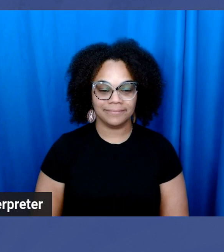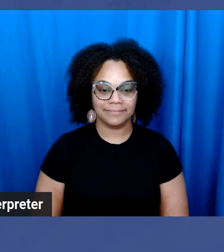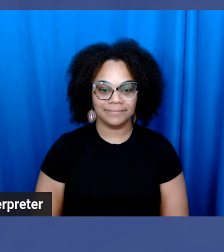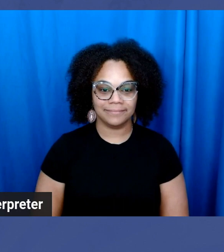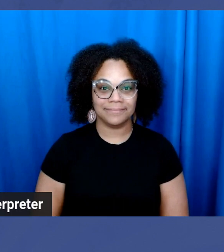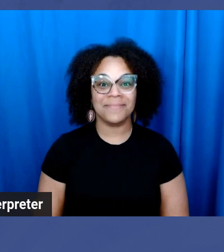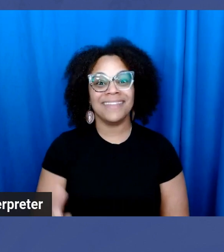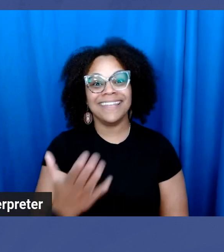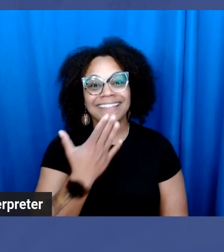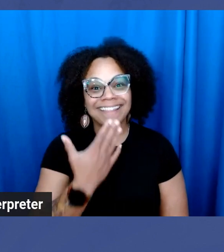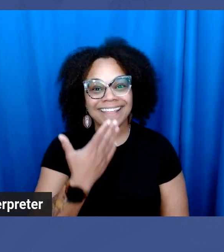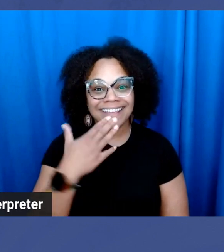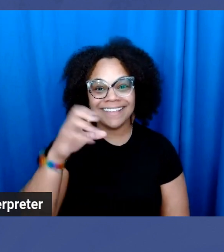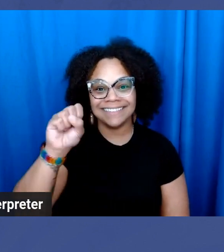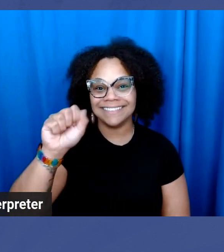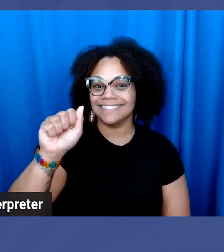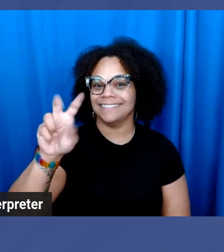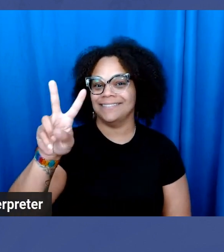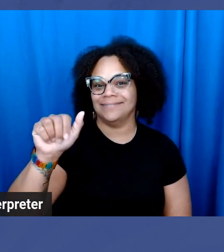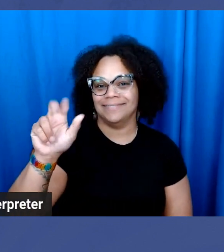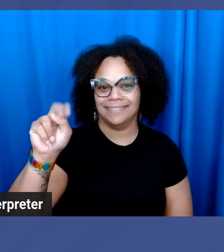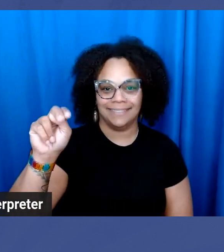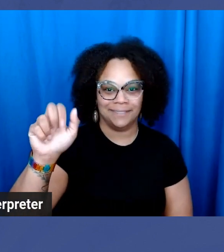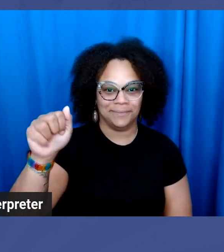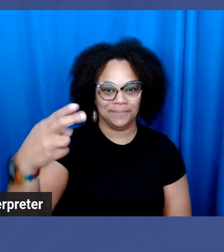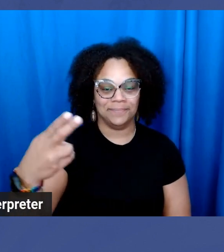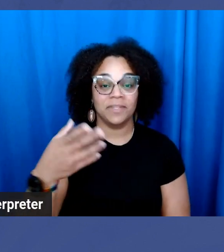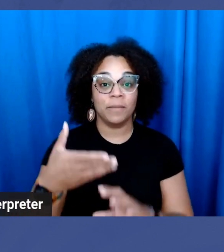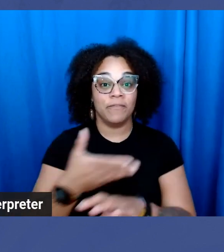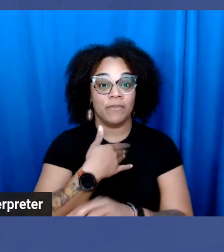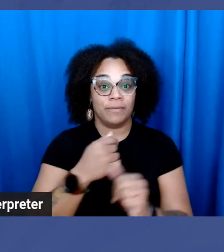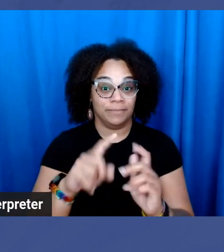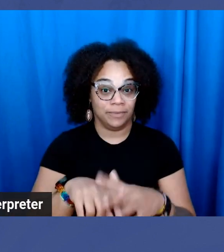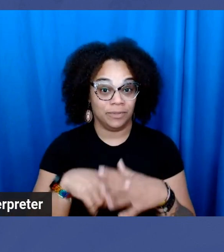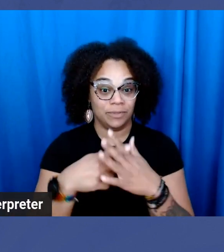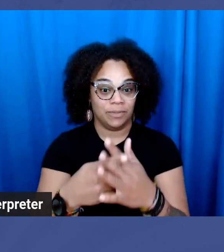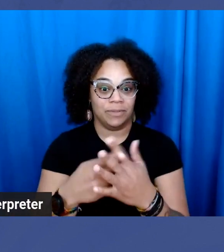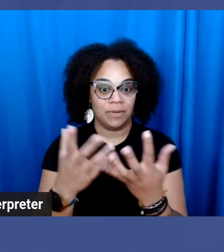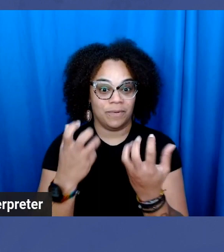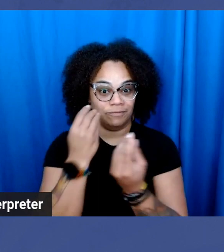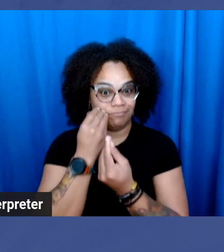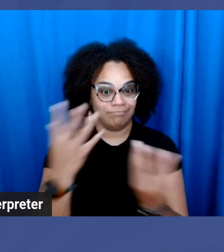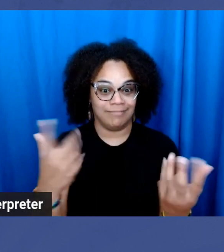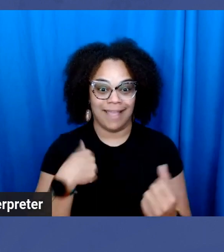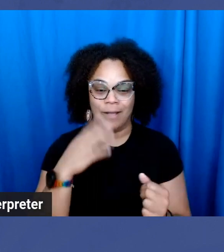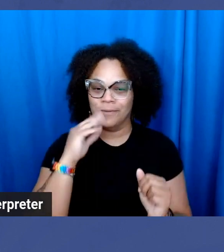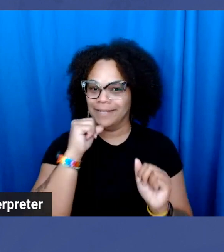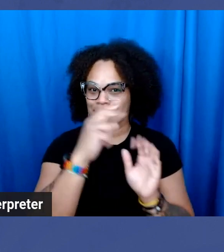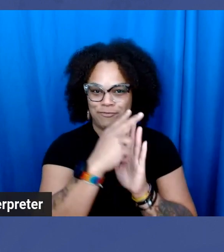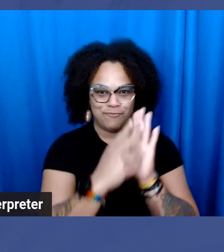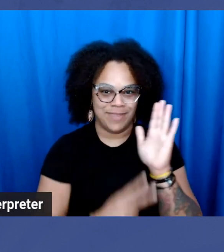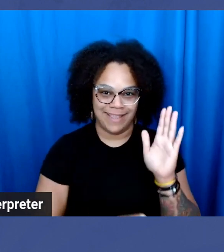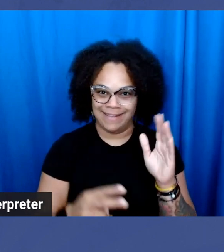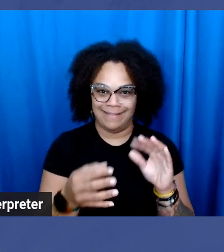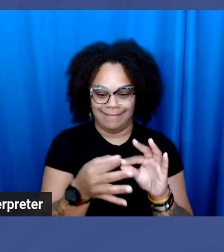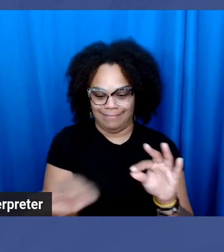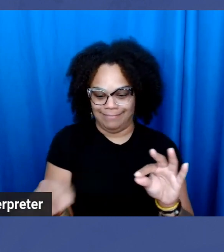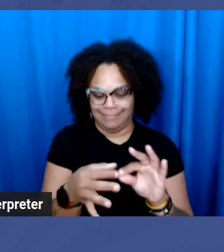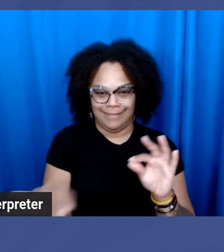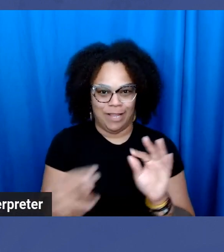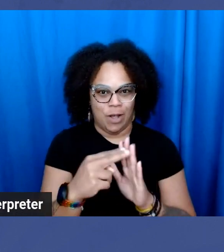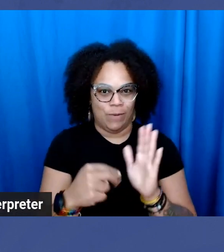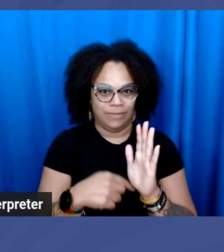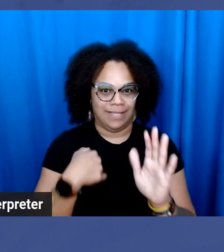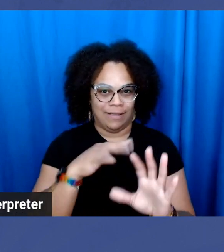Thank you so much, Savannah. Before I get into this, I just want to note that I'm not going to be reading some of the footnotes that I included in